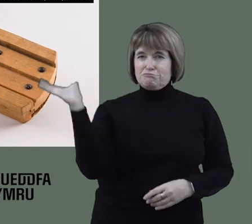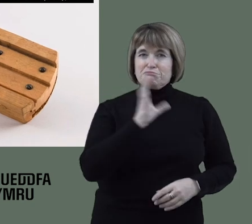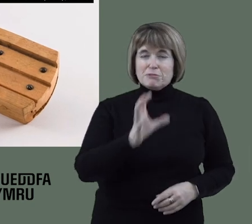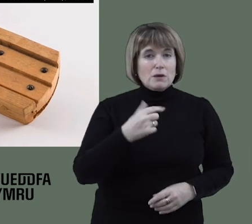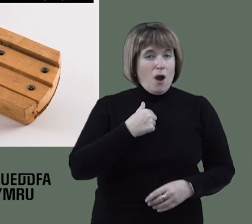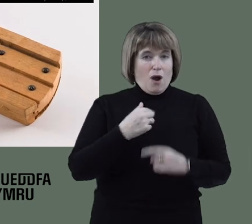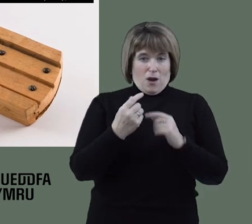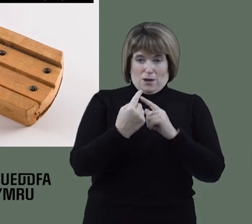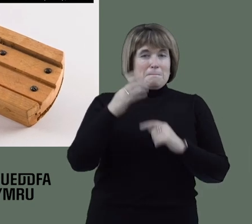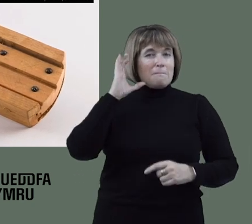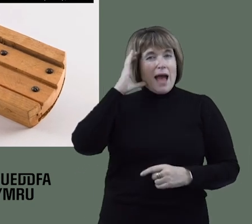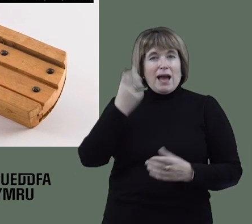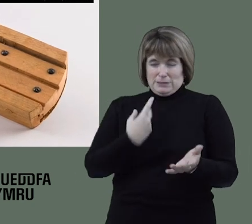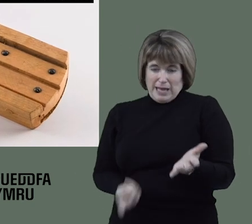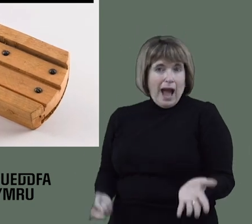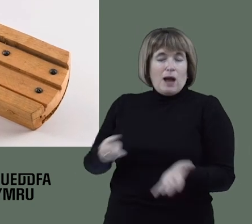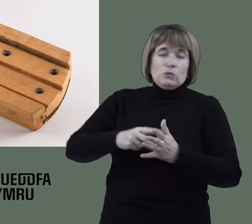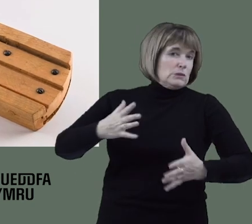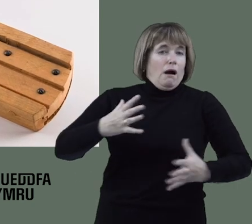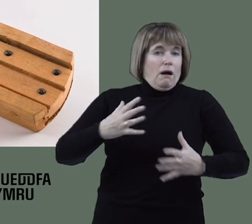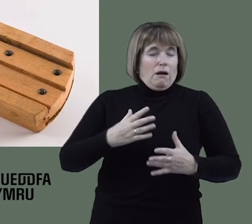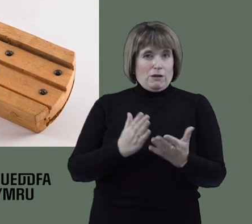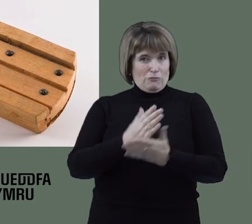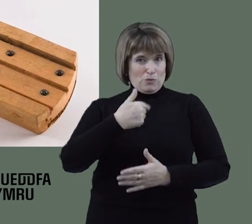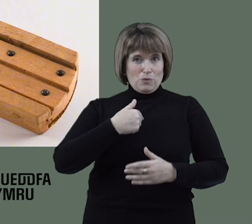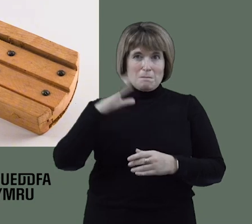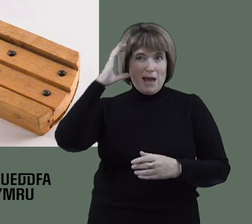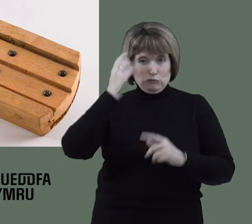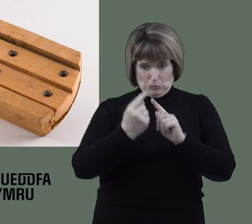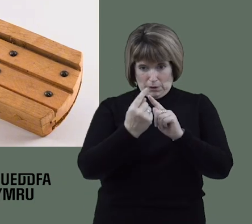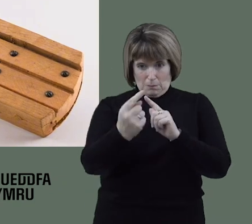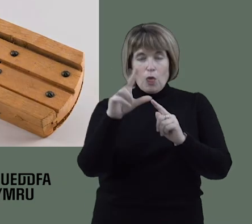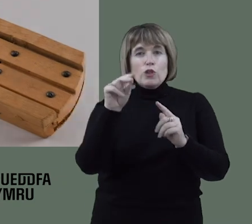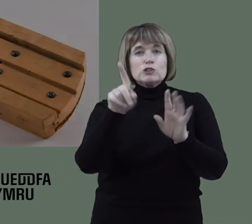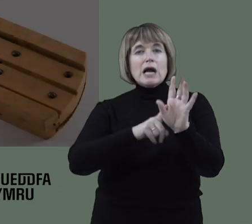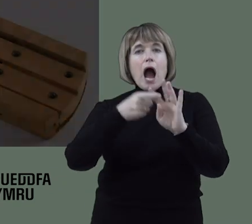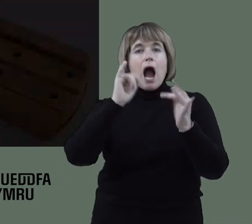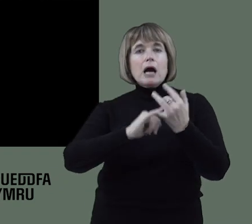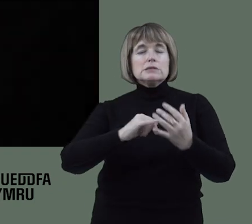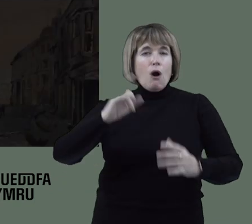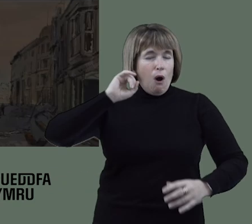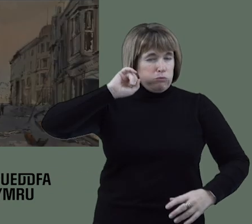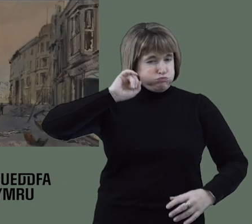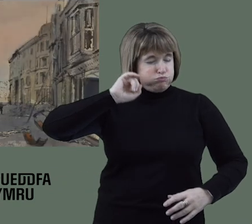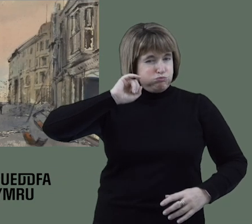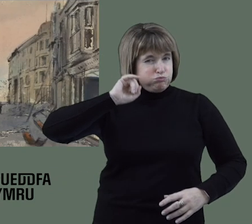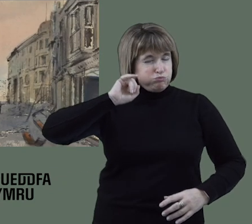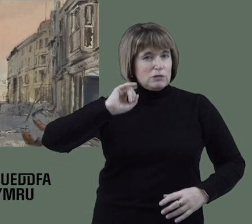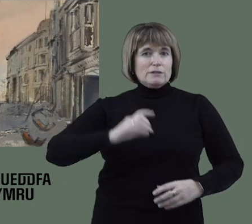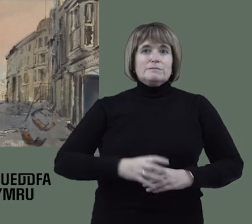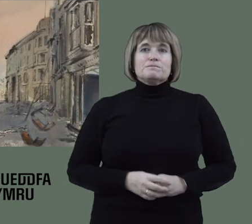I used to be blasted out of bed. It was only about 30 yards from my bedroom, I suppose. The sky was lit